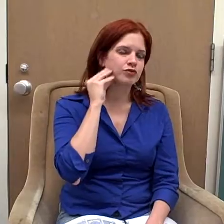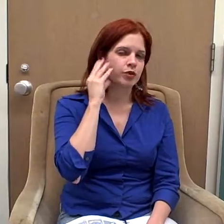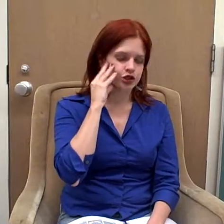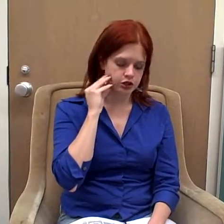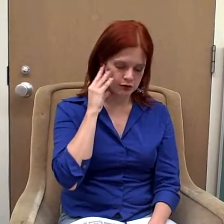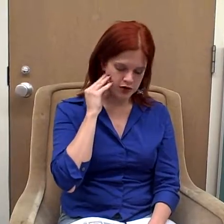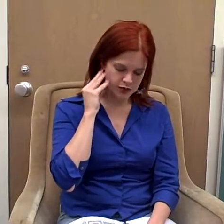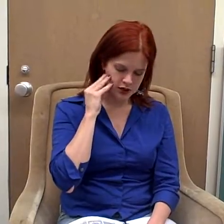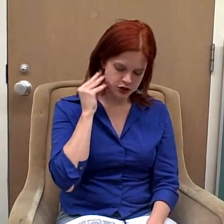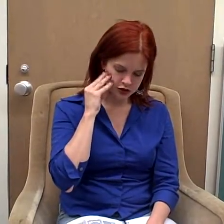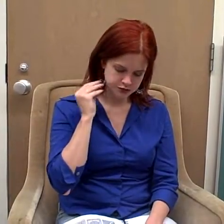brush it a little bit. Peach.